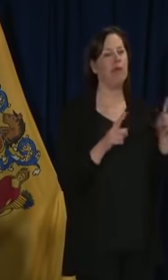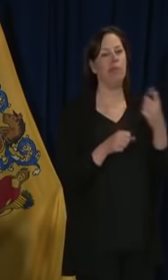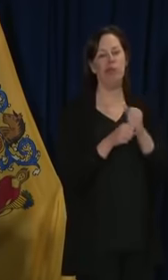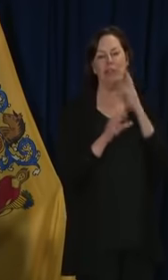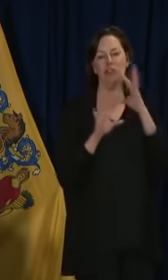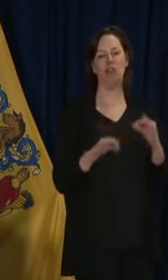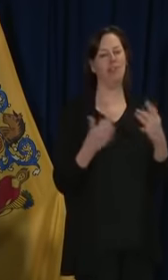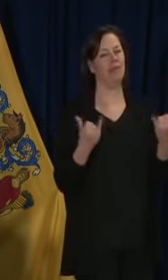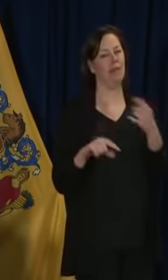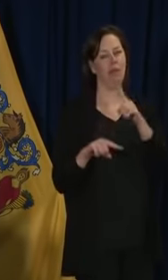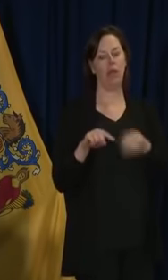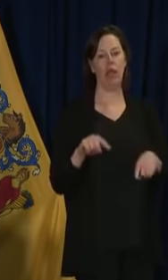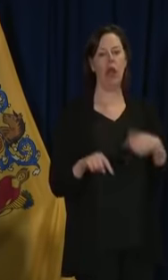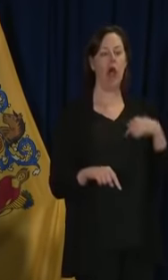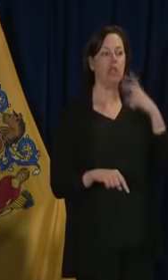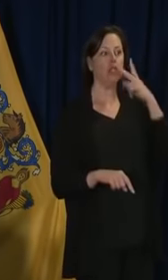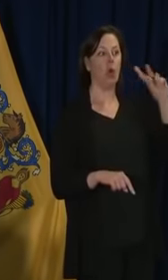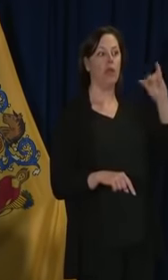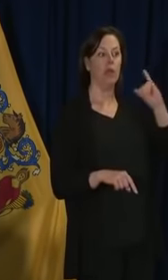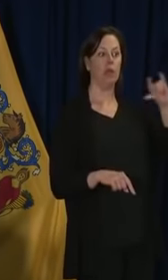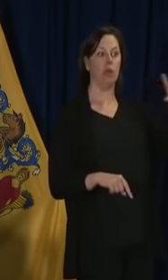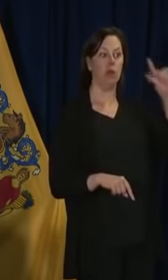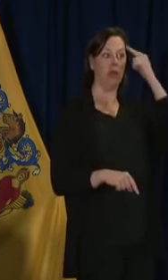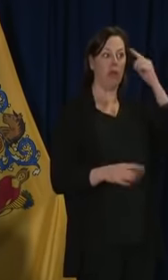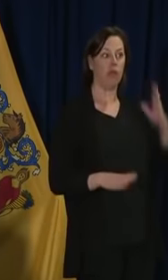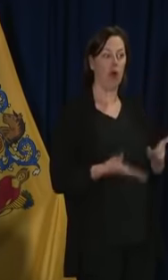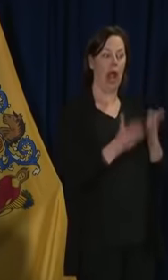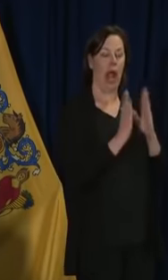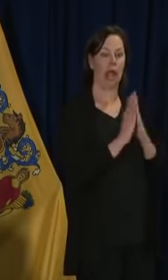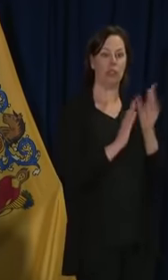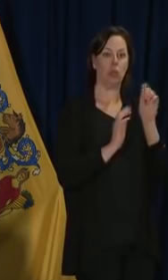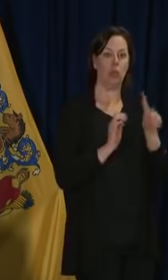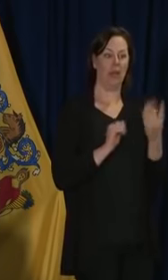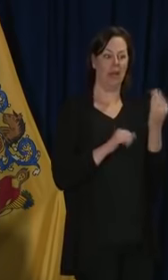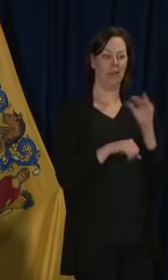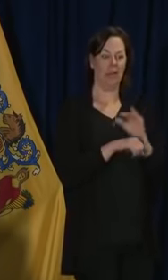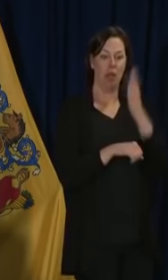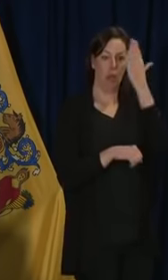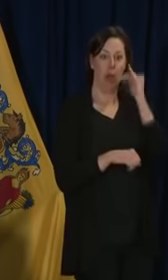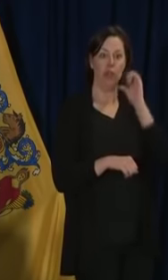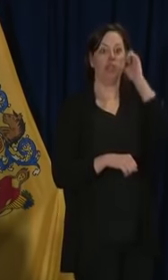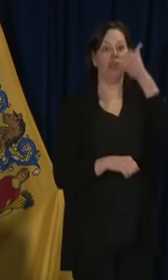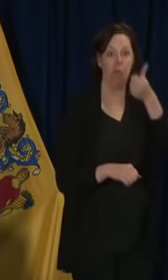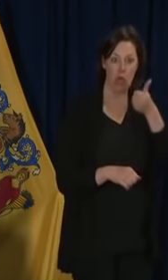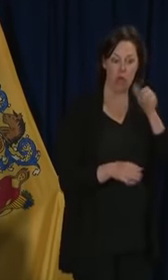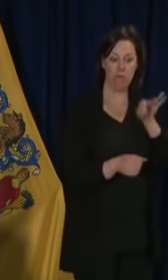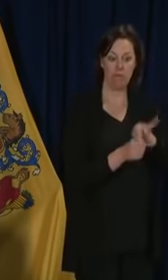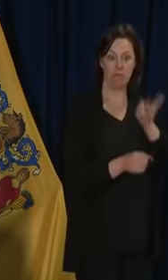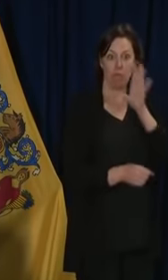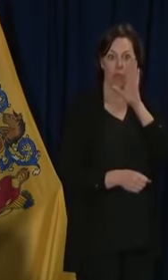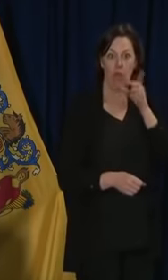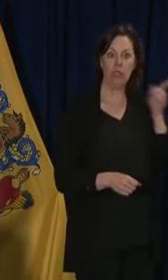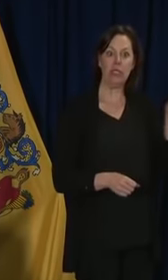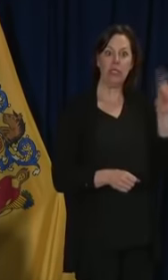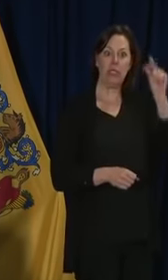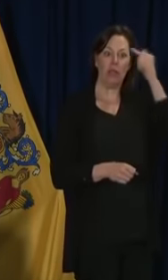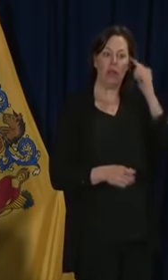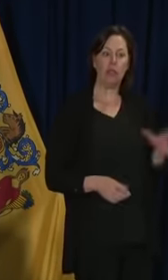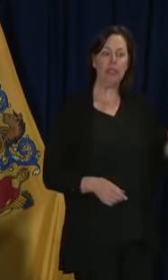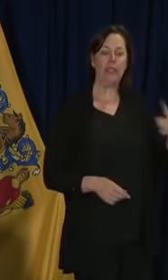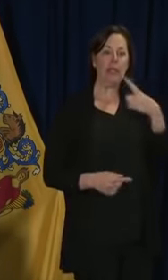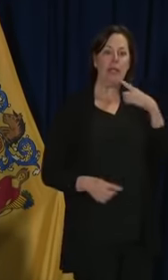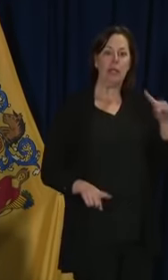You know, I saw the governor of Illinois ask this question last night. They've got elections tomorrow. He made a point which I thought is a fair one.